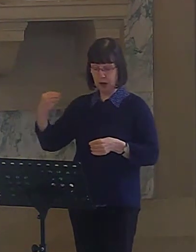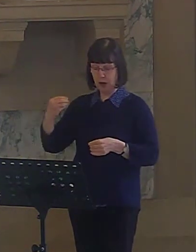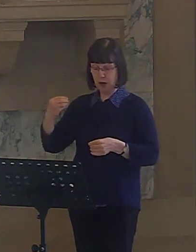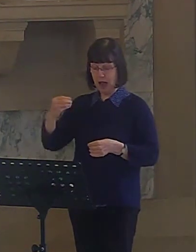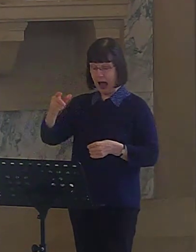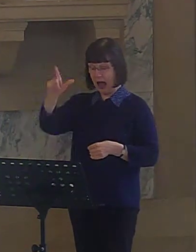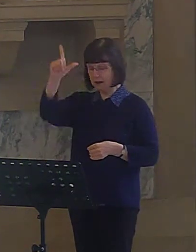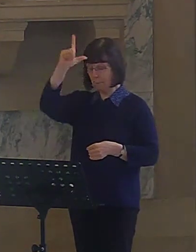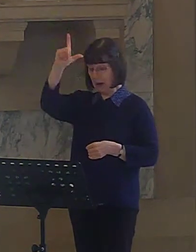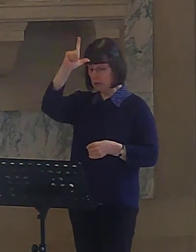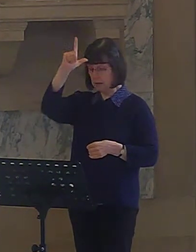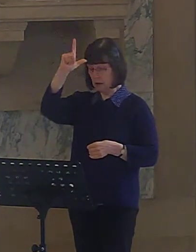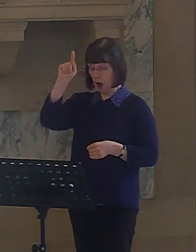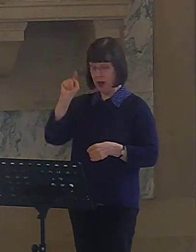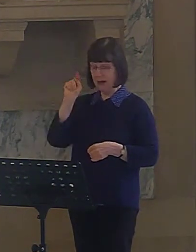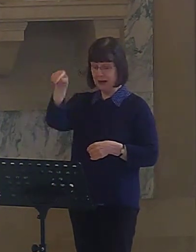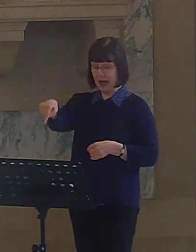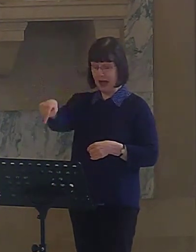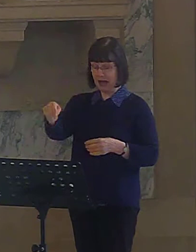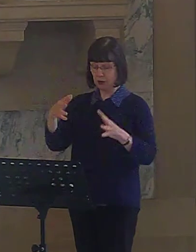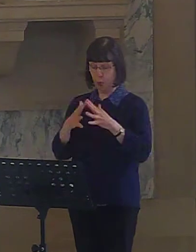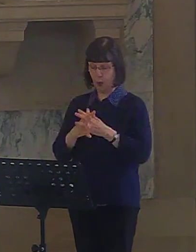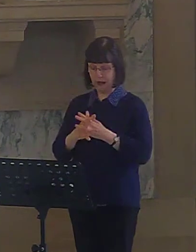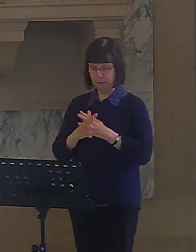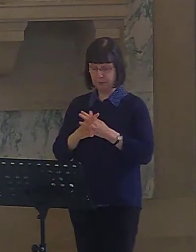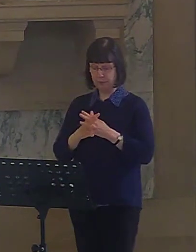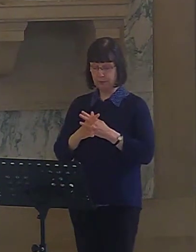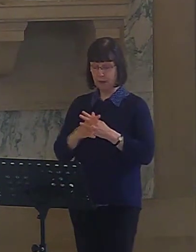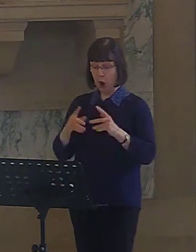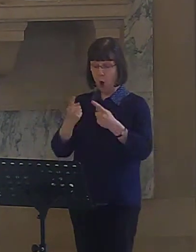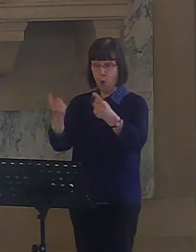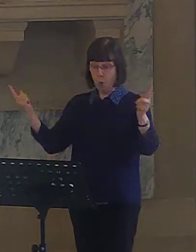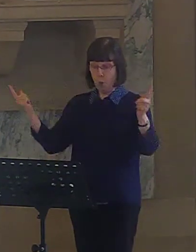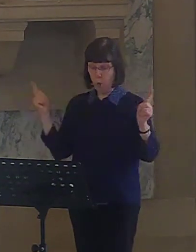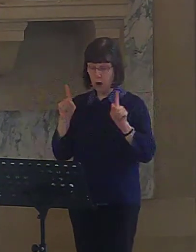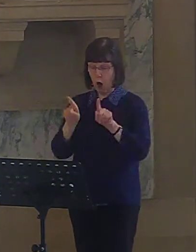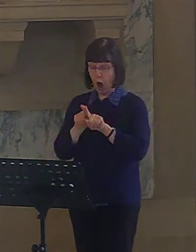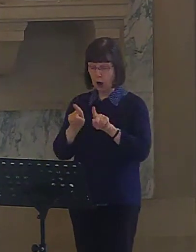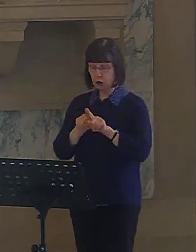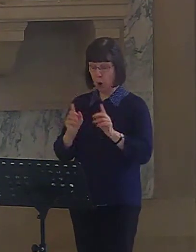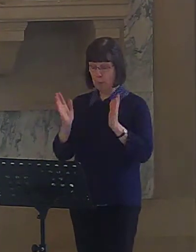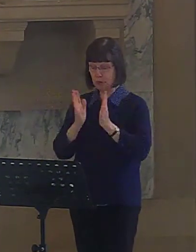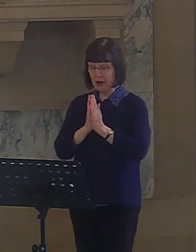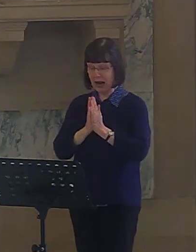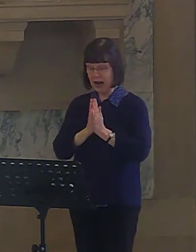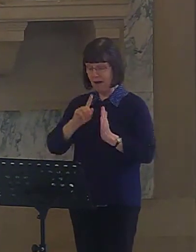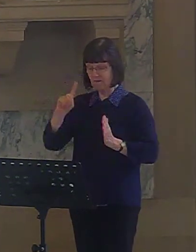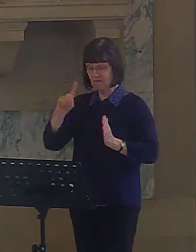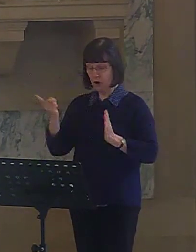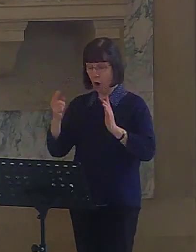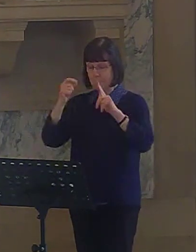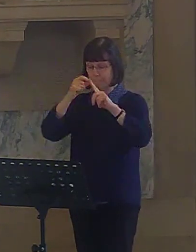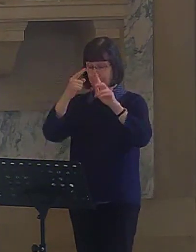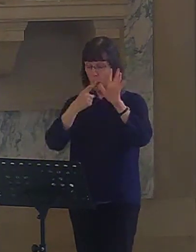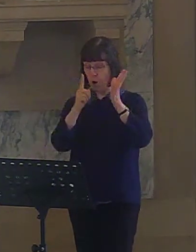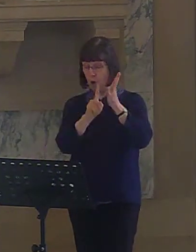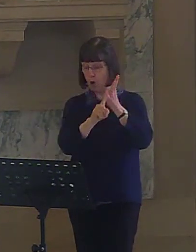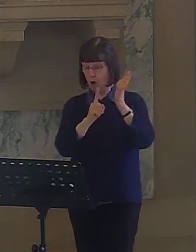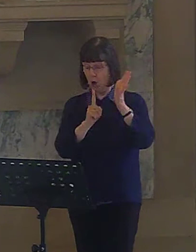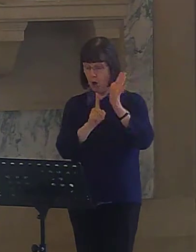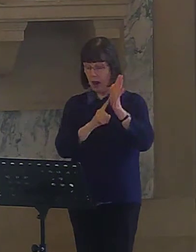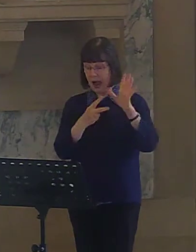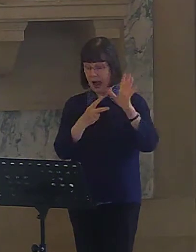Holy Spirit at Pentecost next week. We also pray for Paul